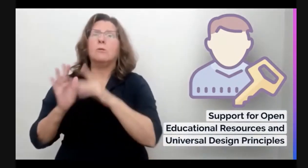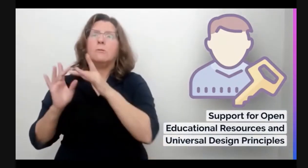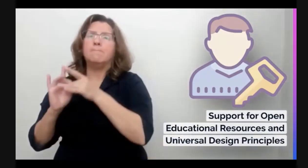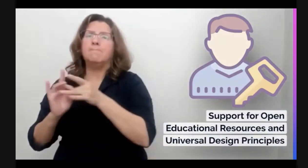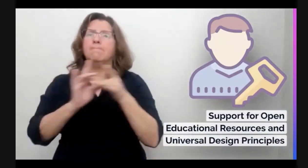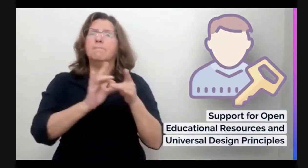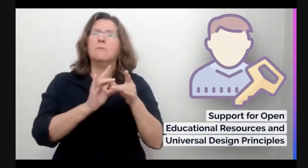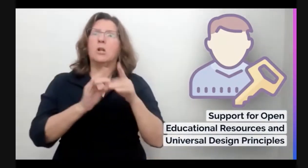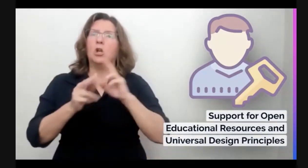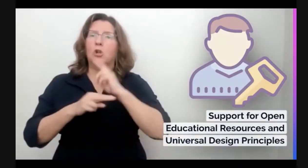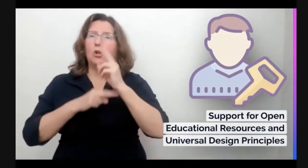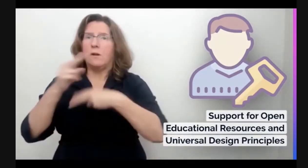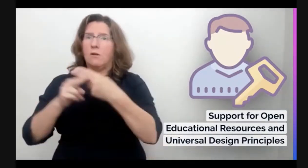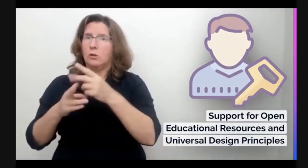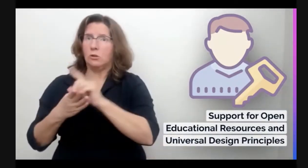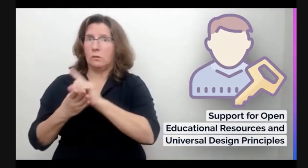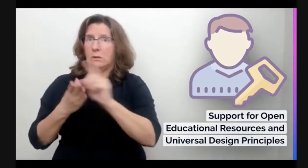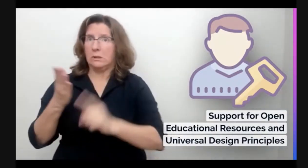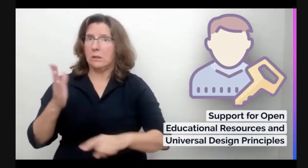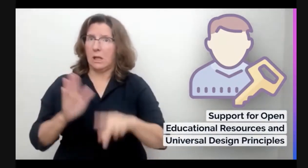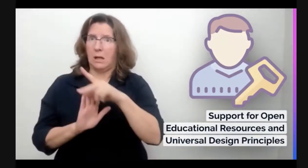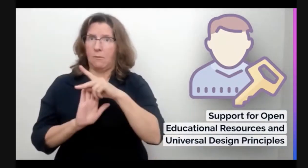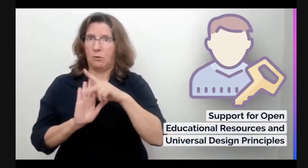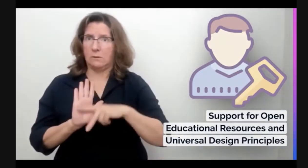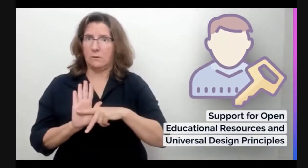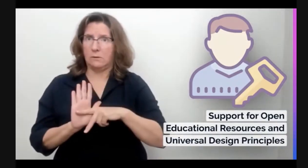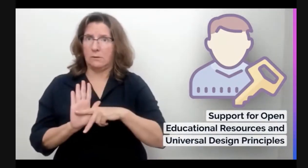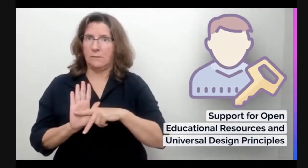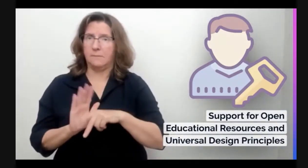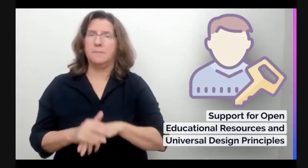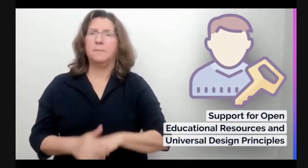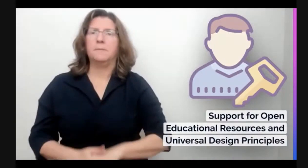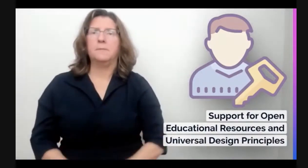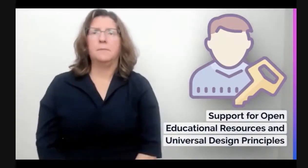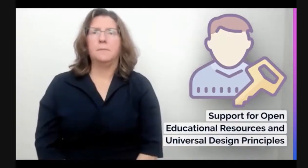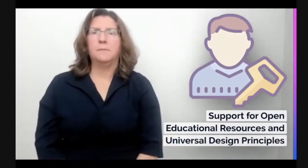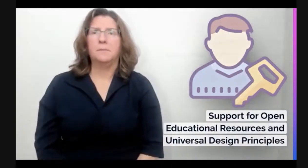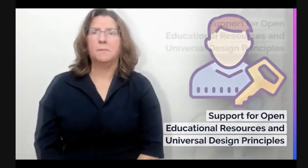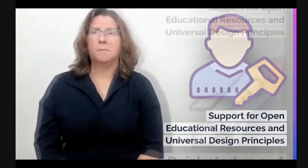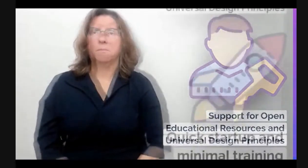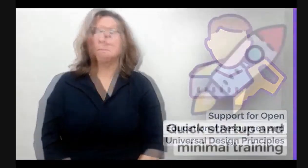Their design principles include universal design principles.